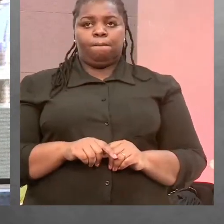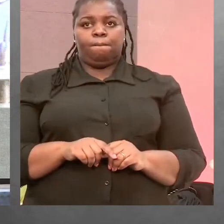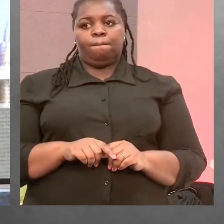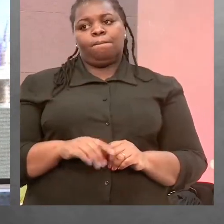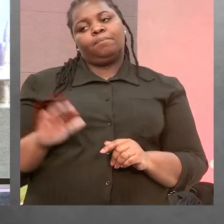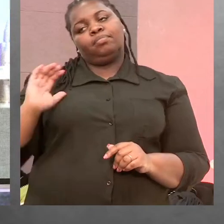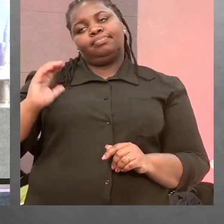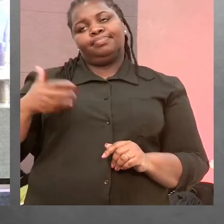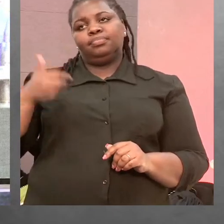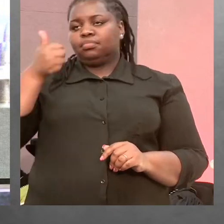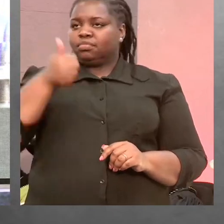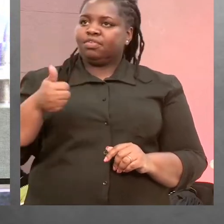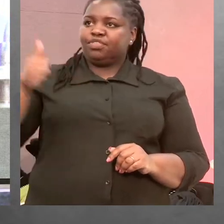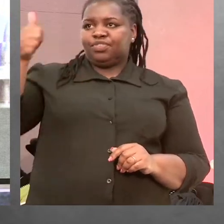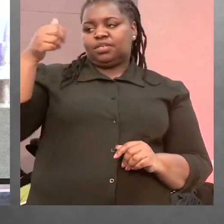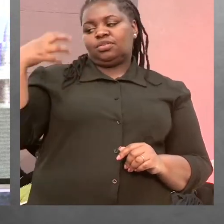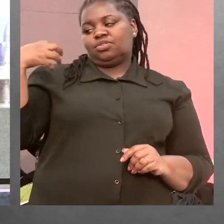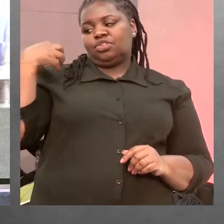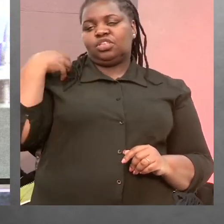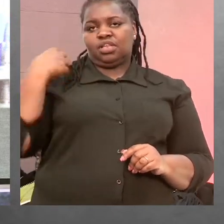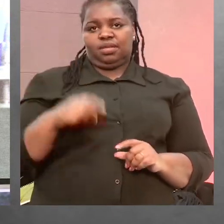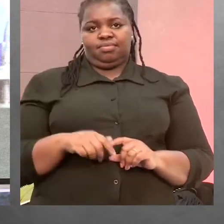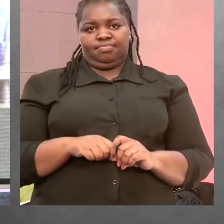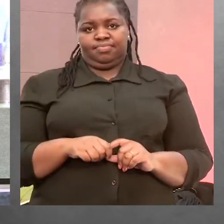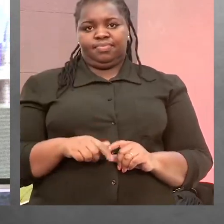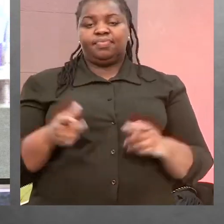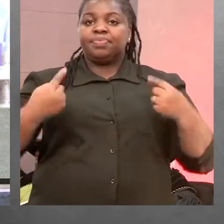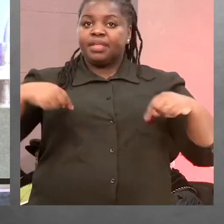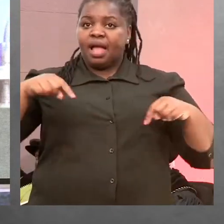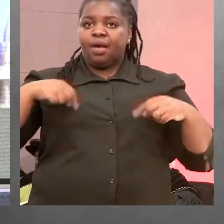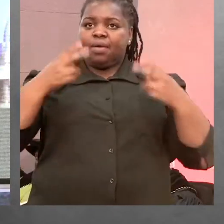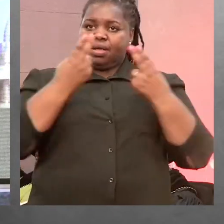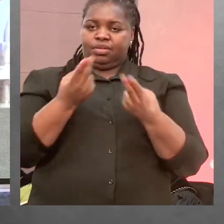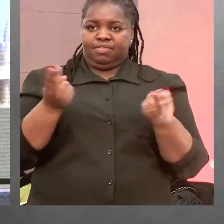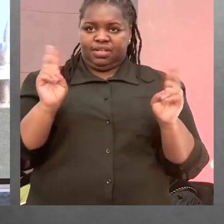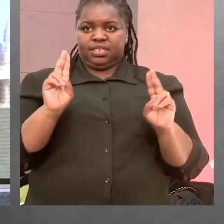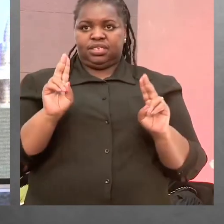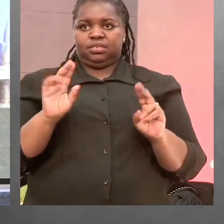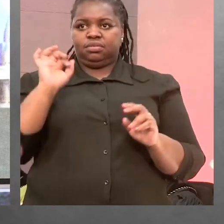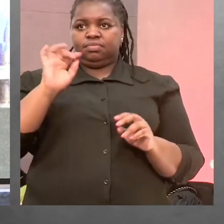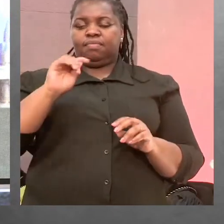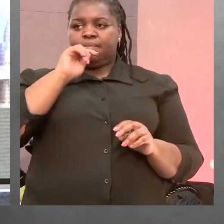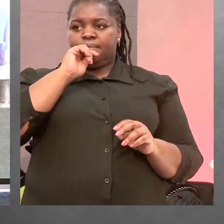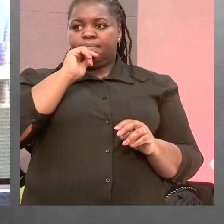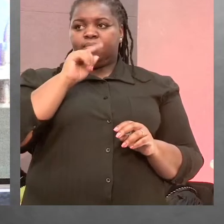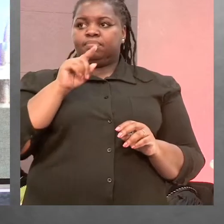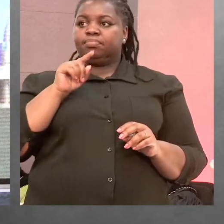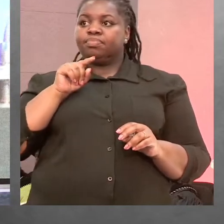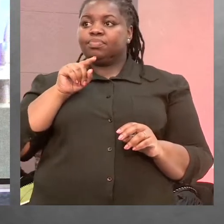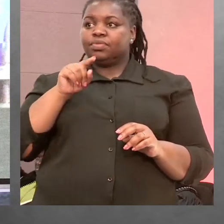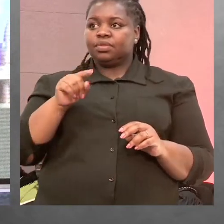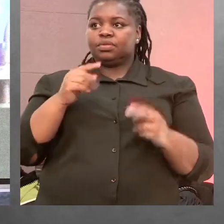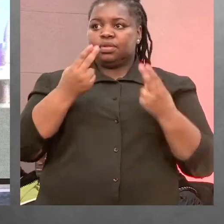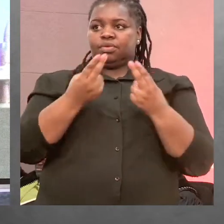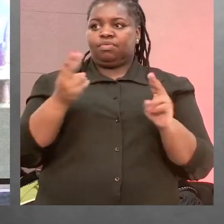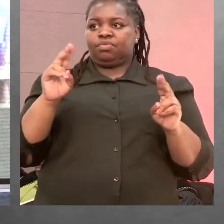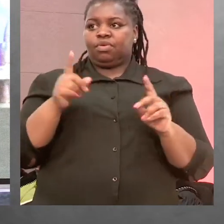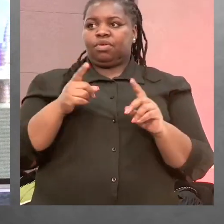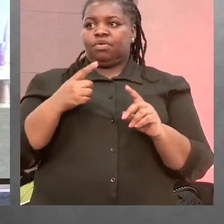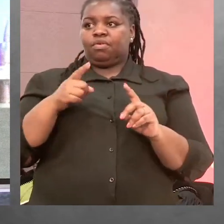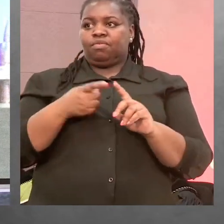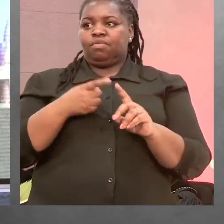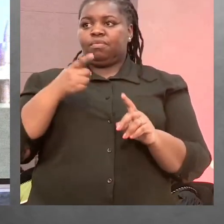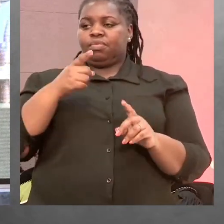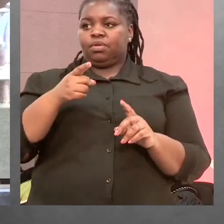Madam Chancellor, our university is a tapestry woven from the